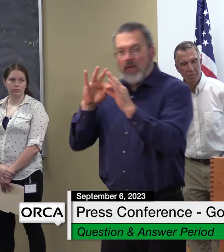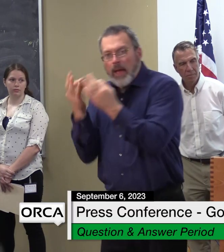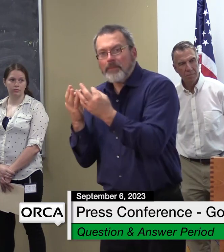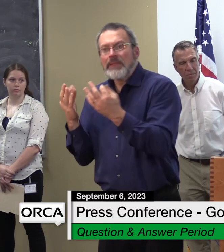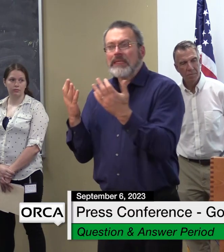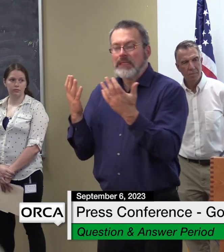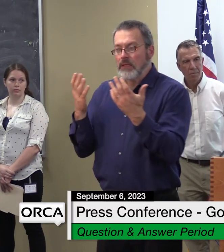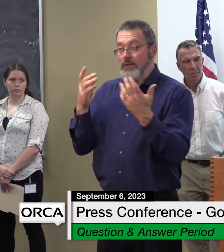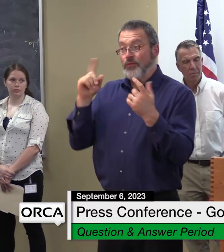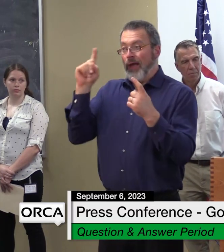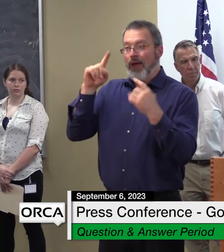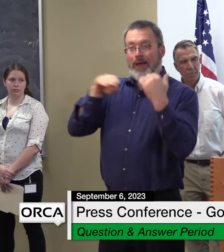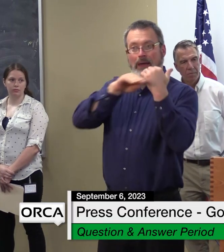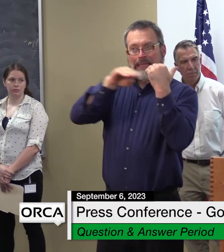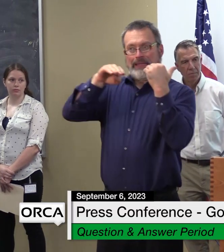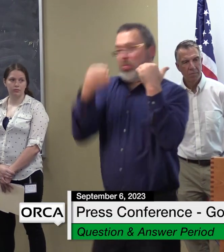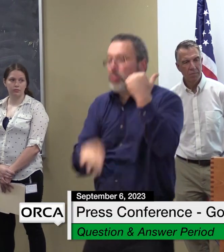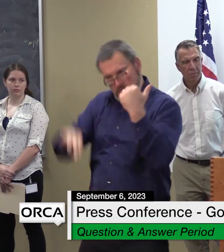and youth development.